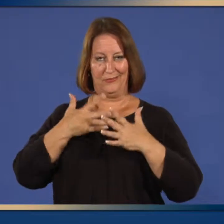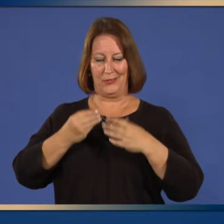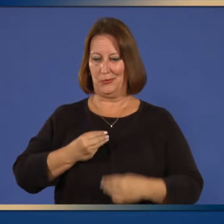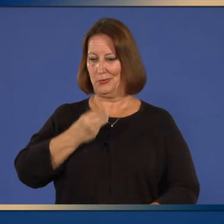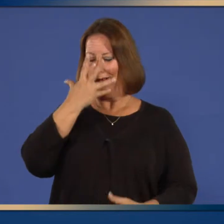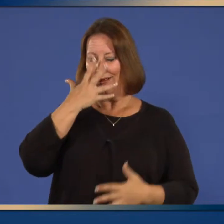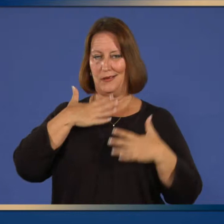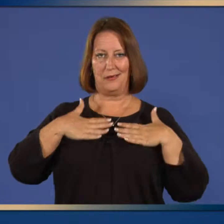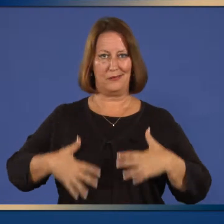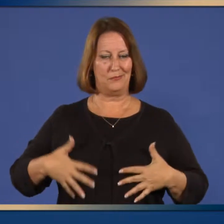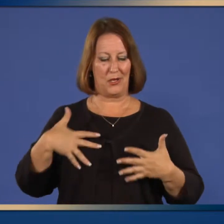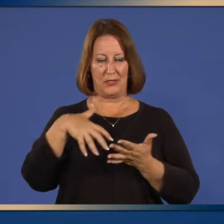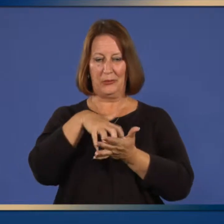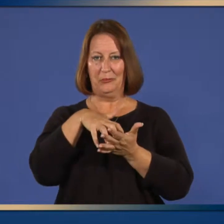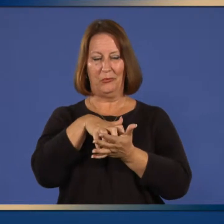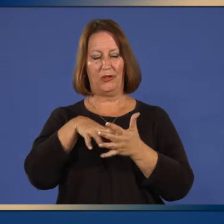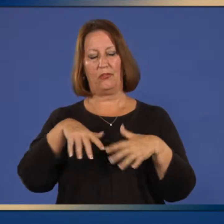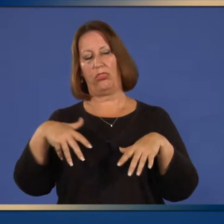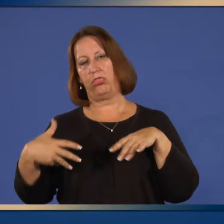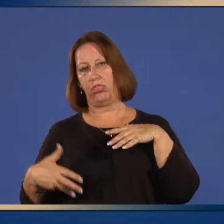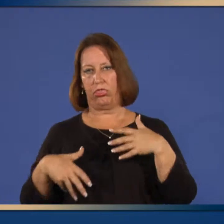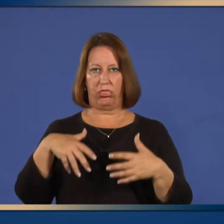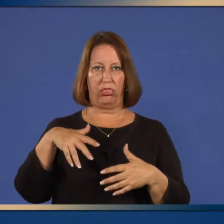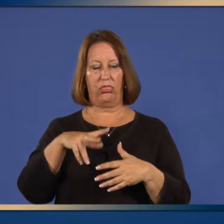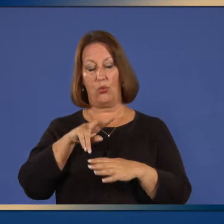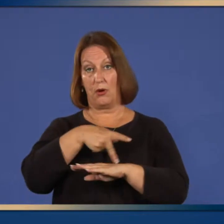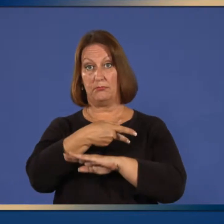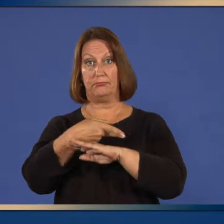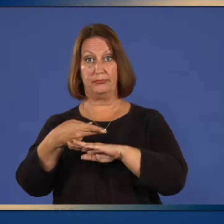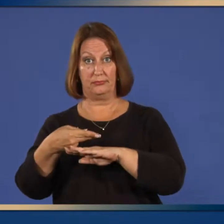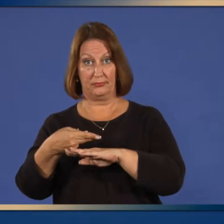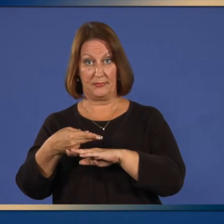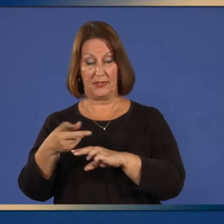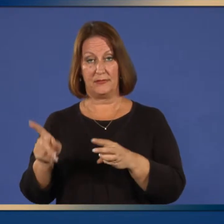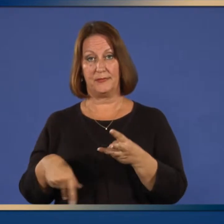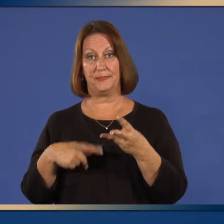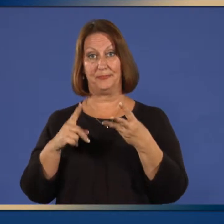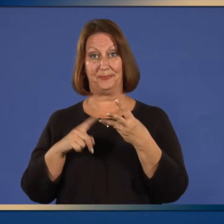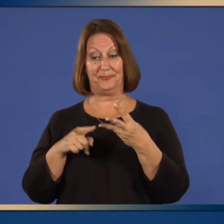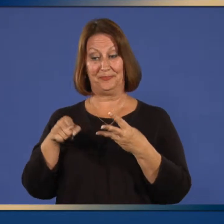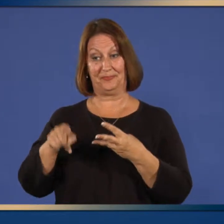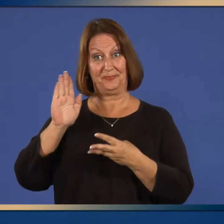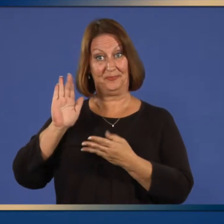or collapse within 48 hours of a dose.